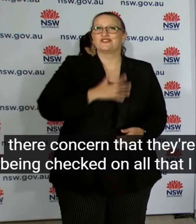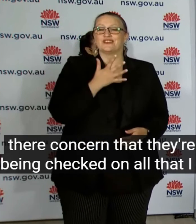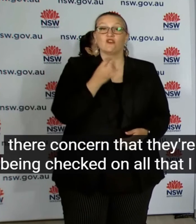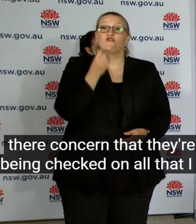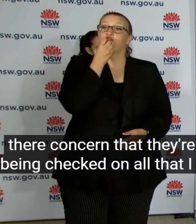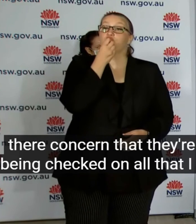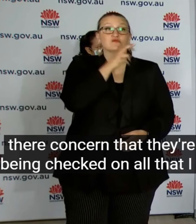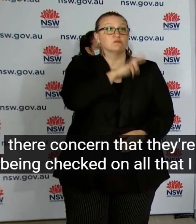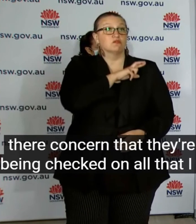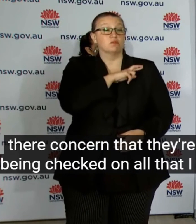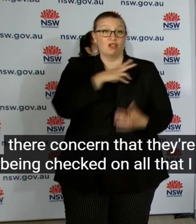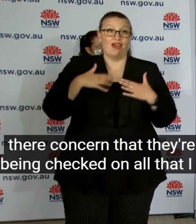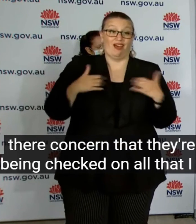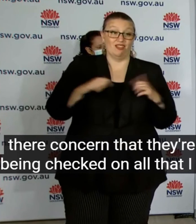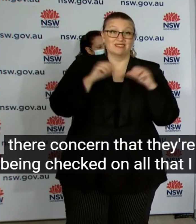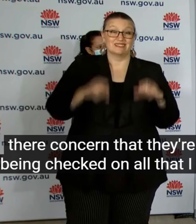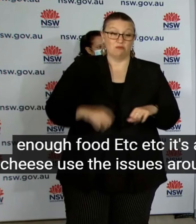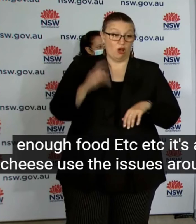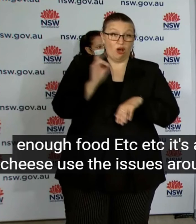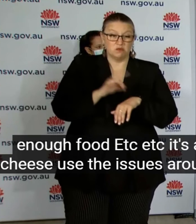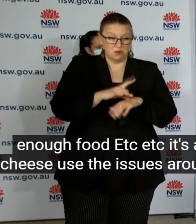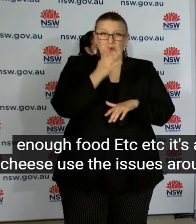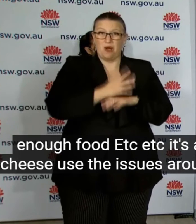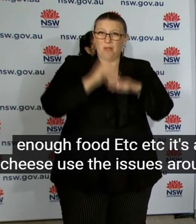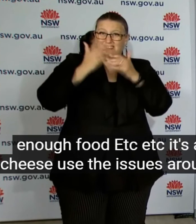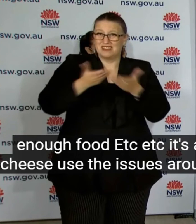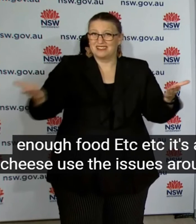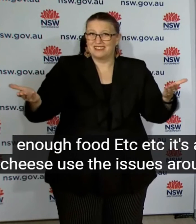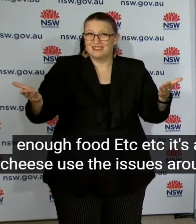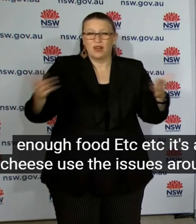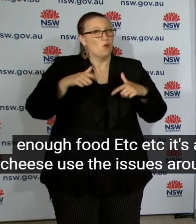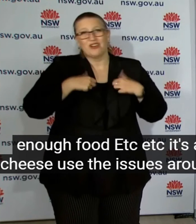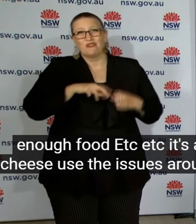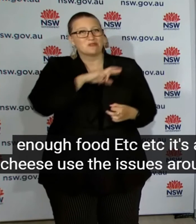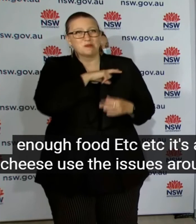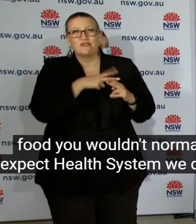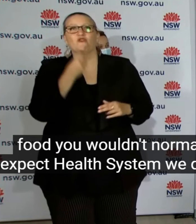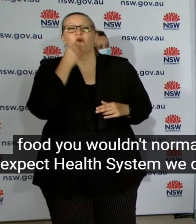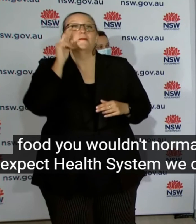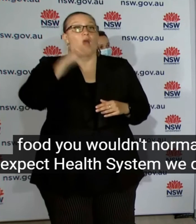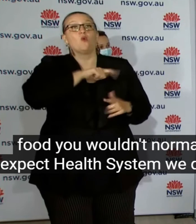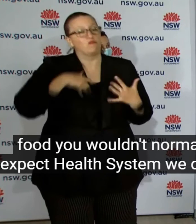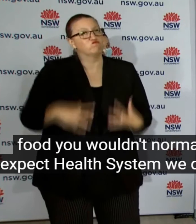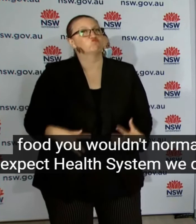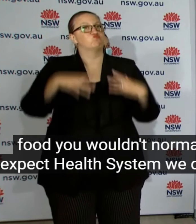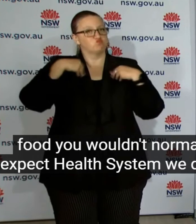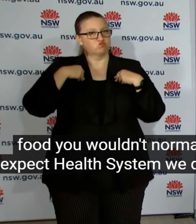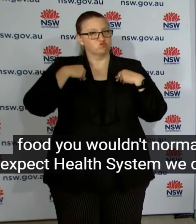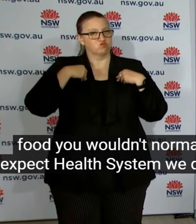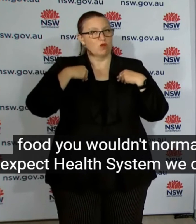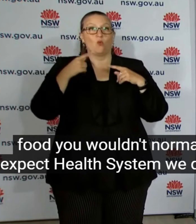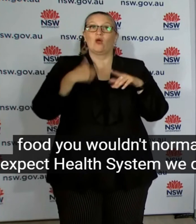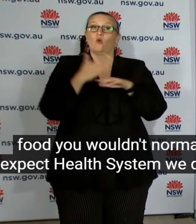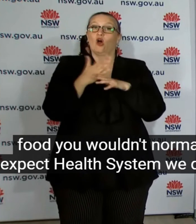the health system has taken that on as well, and working with Resilience New South Wales and working with the other government agencies. And generally there should